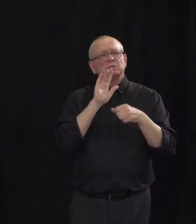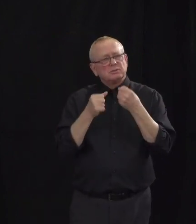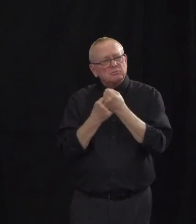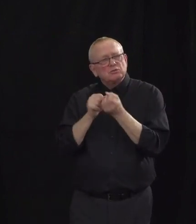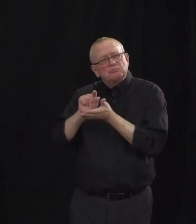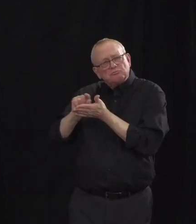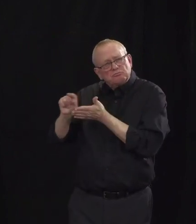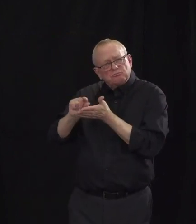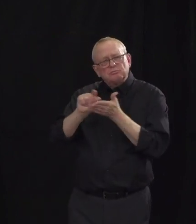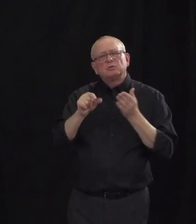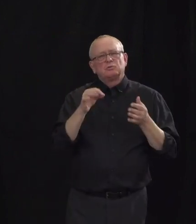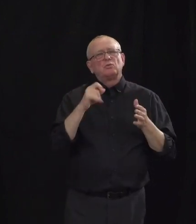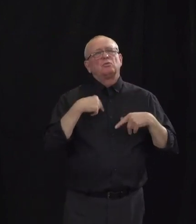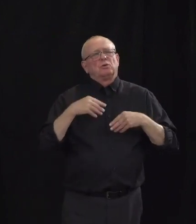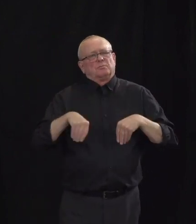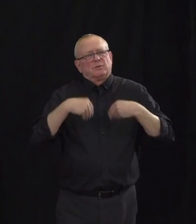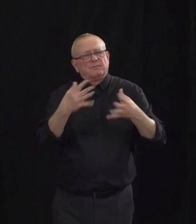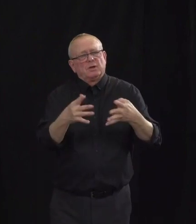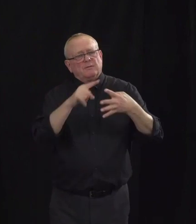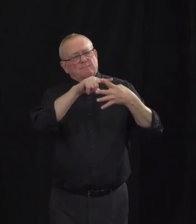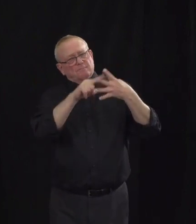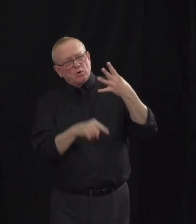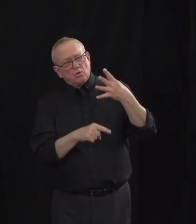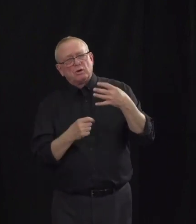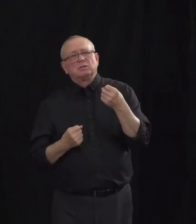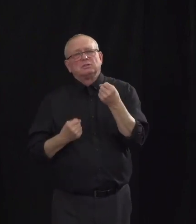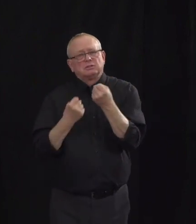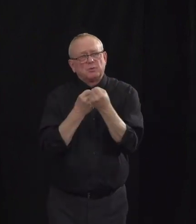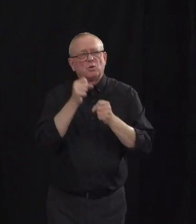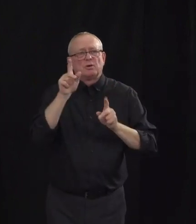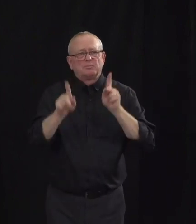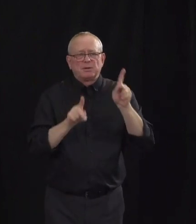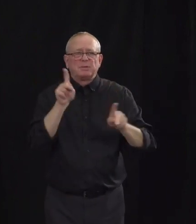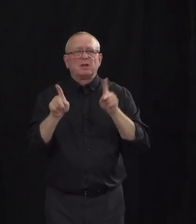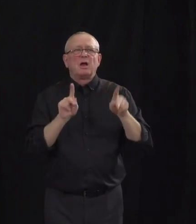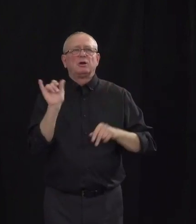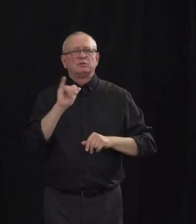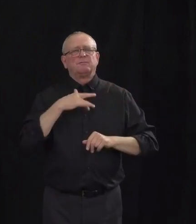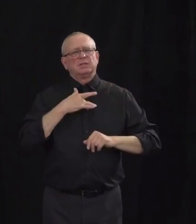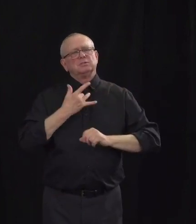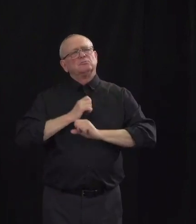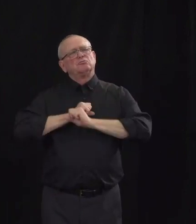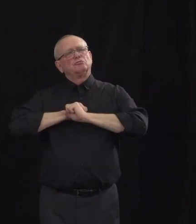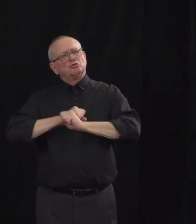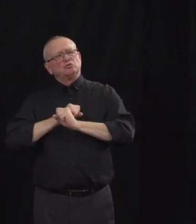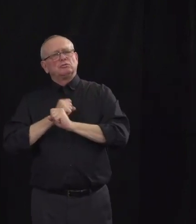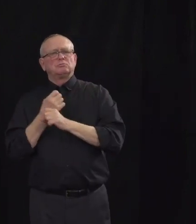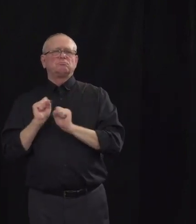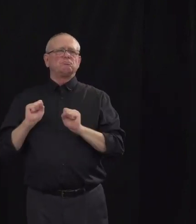need for their homes. And now I'll have my colleague, Minister Nixon, share his update. Thank you.